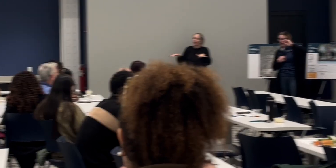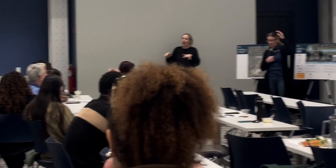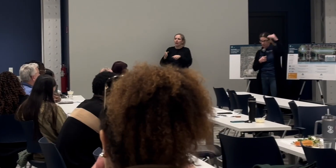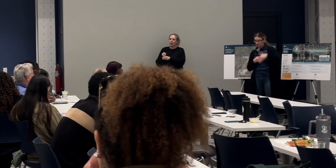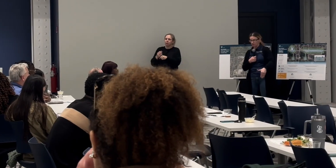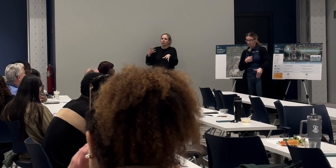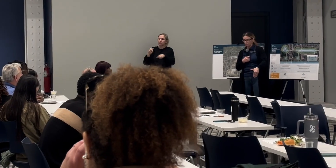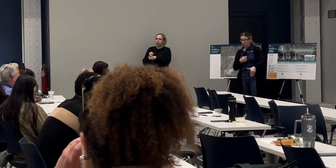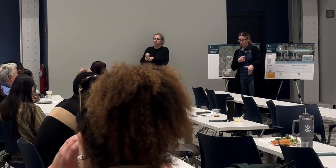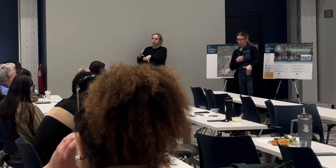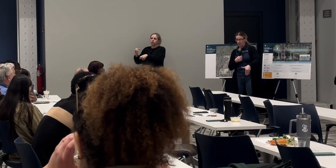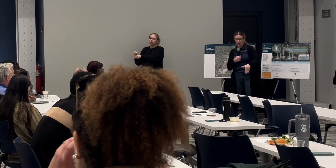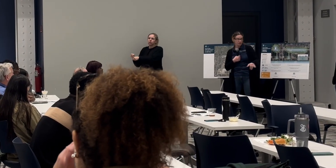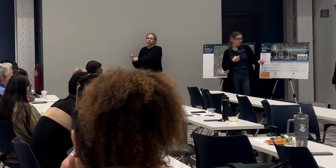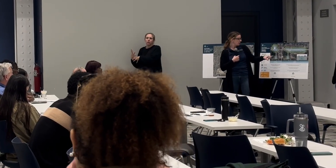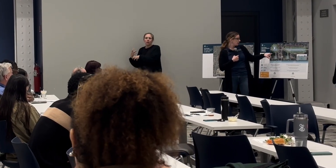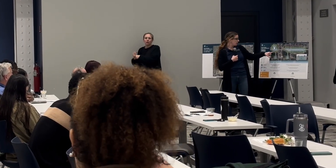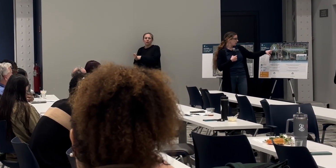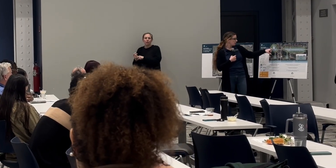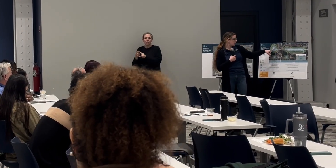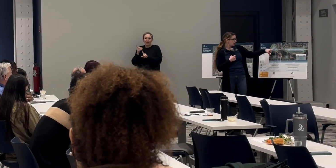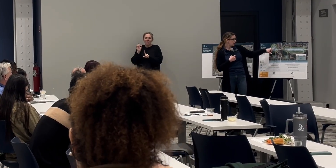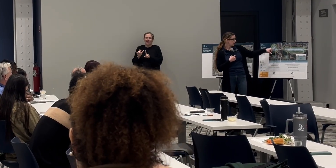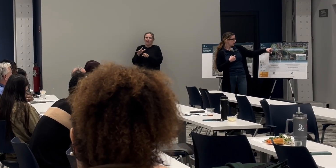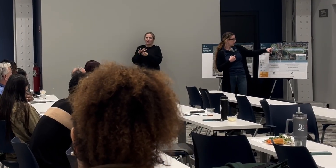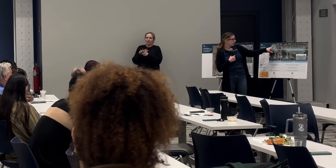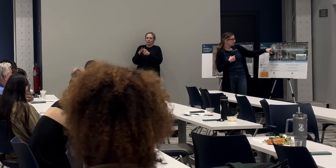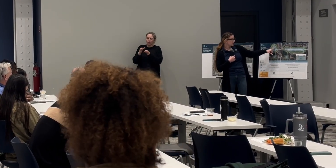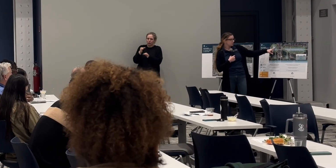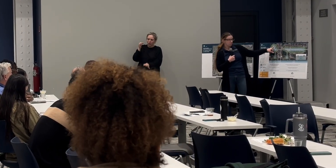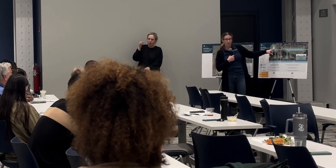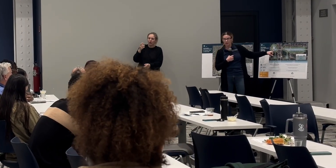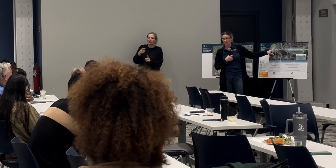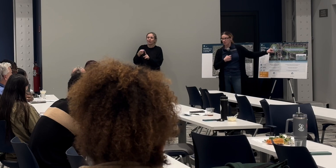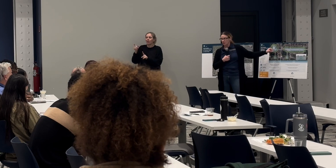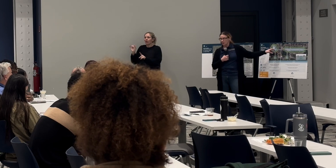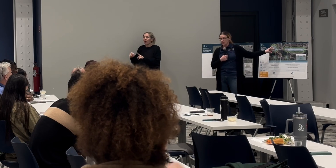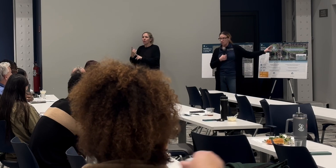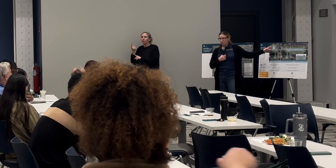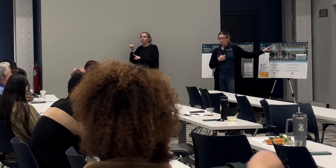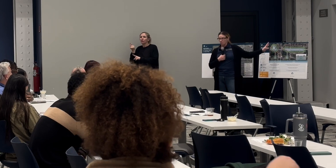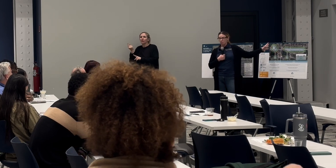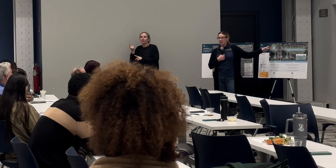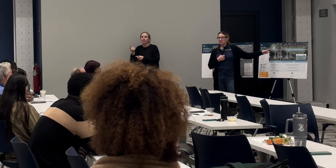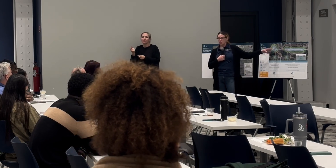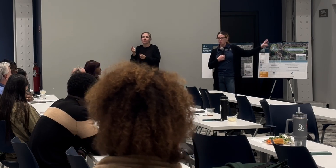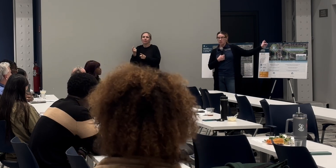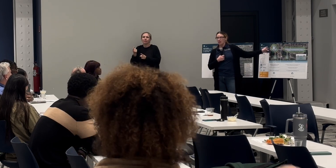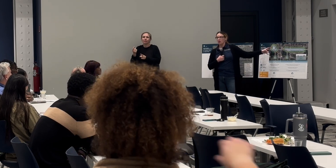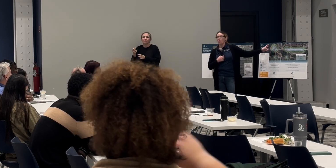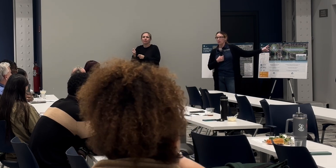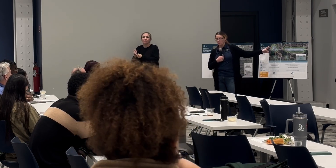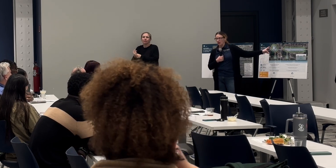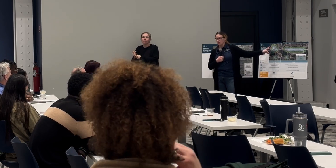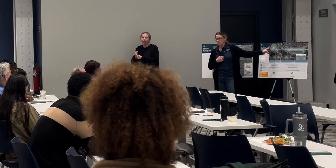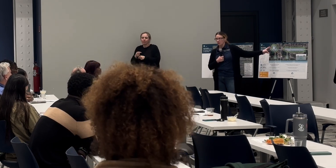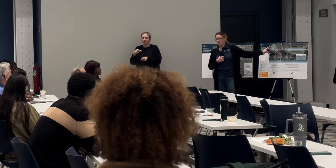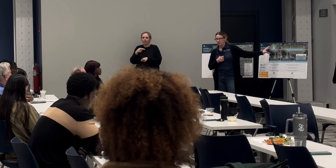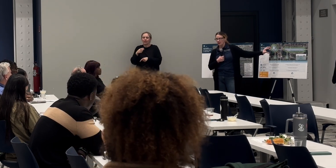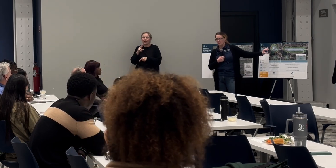from that shaft. With here, we're just we're blasting a giant hole in